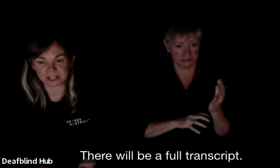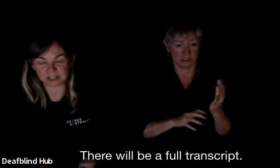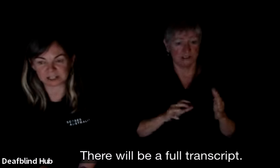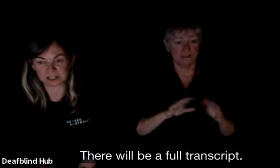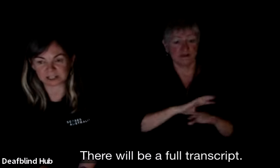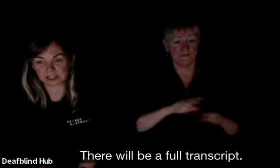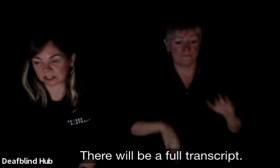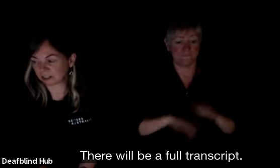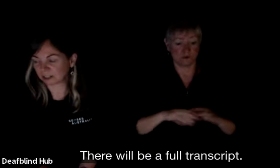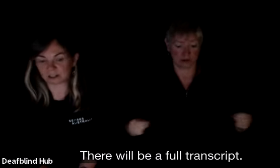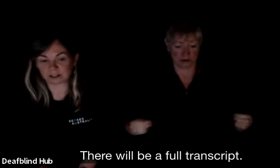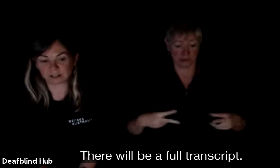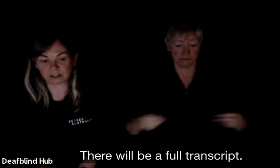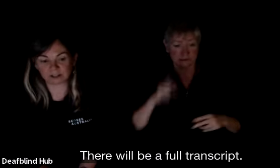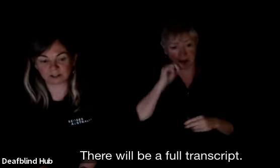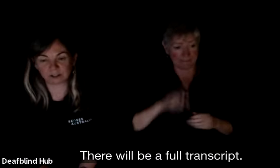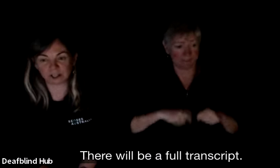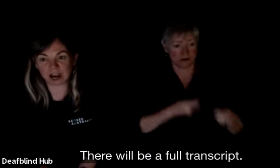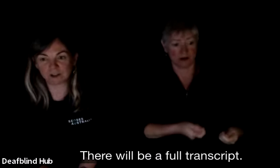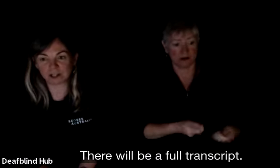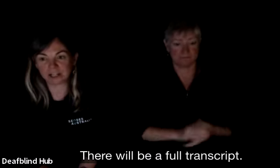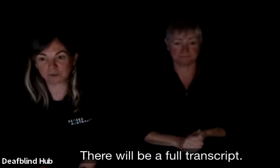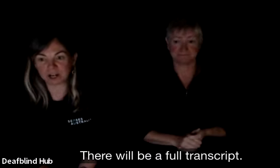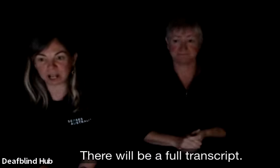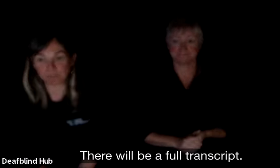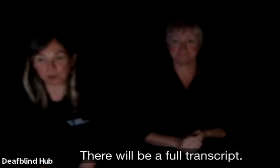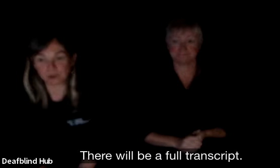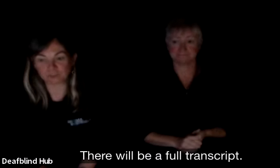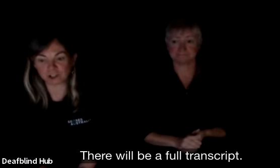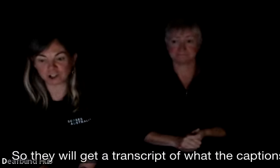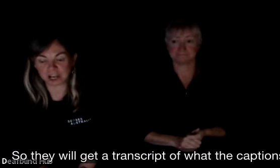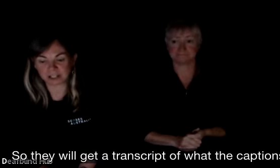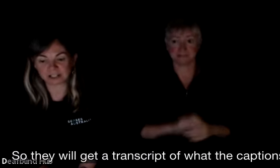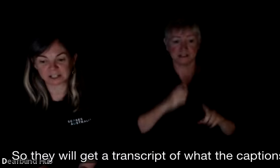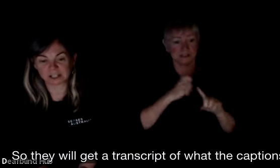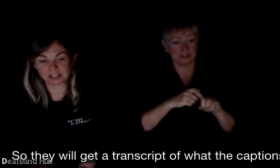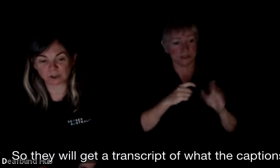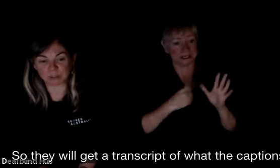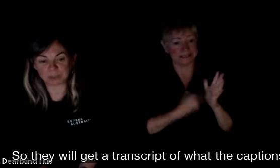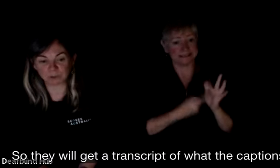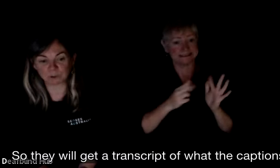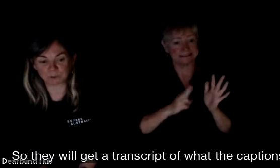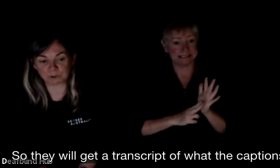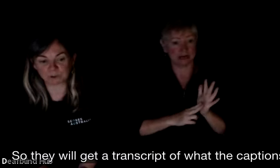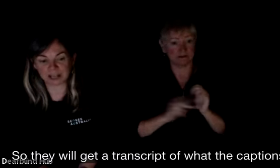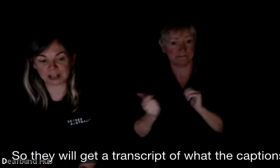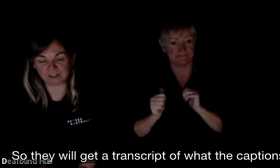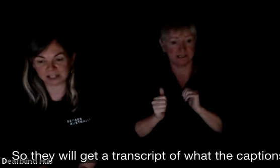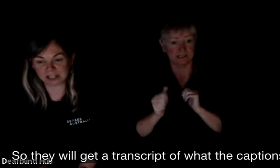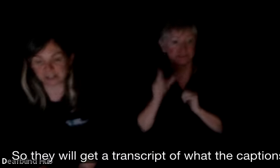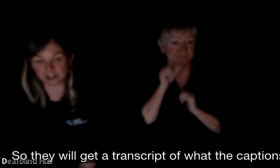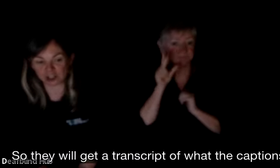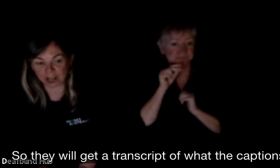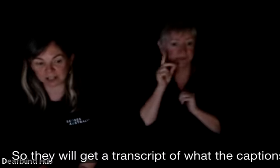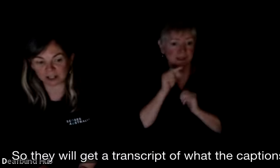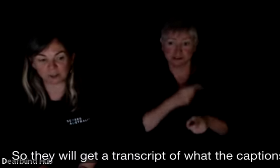captions say. So Karen has read out most of the chat, so people can have